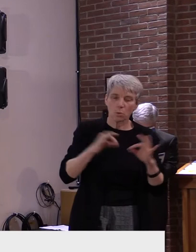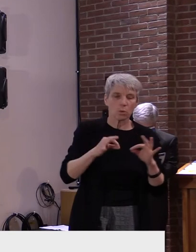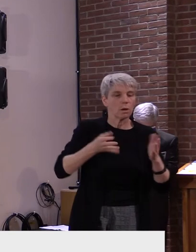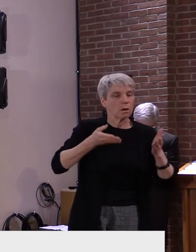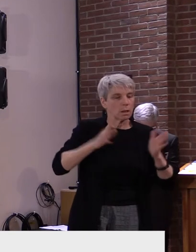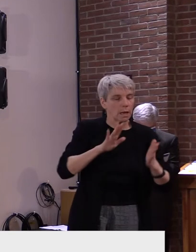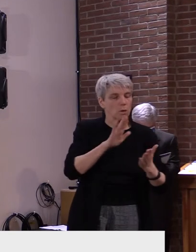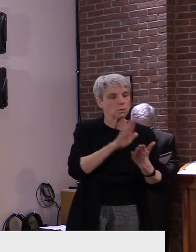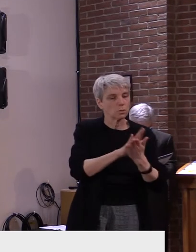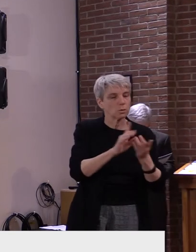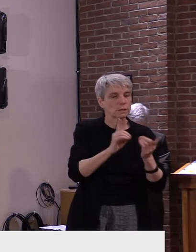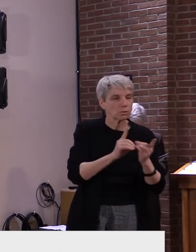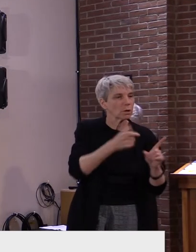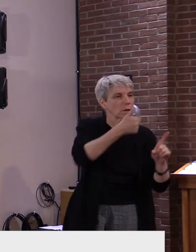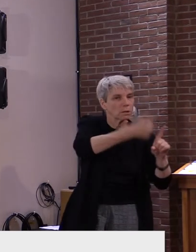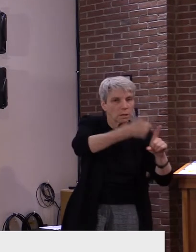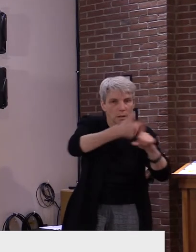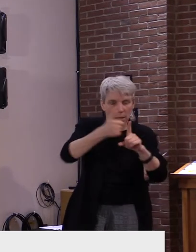district